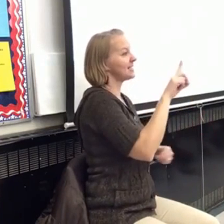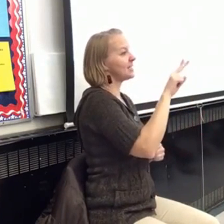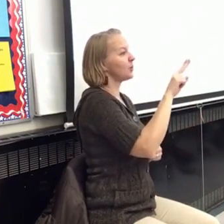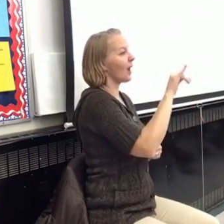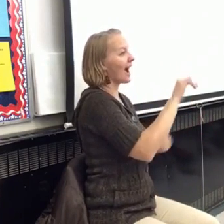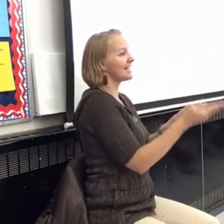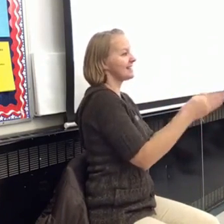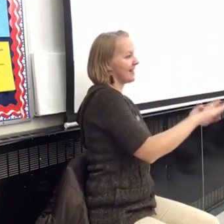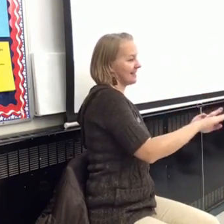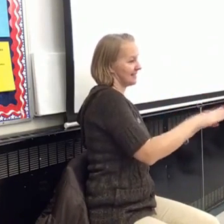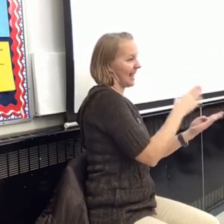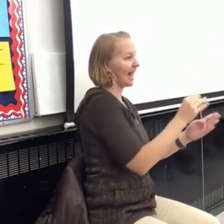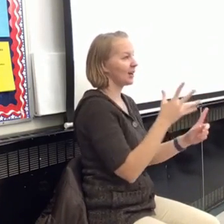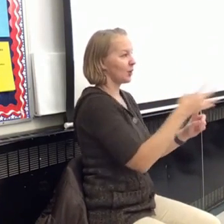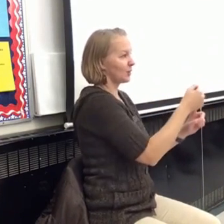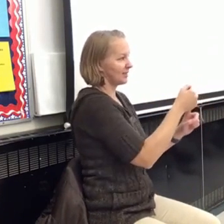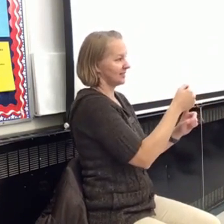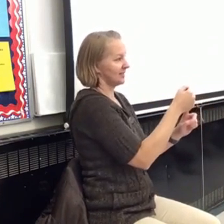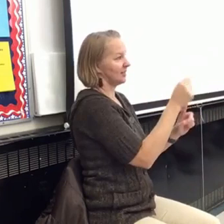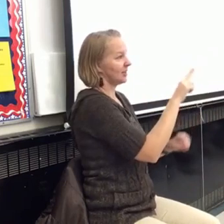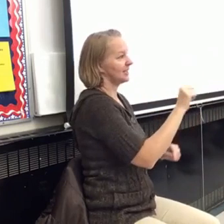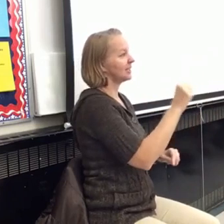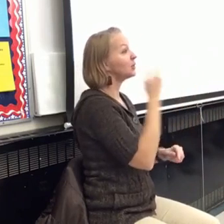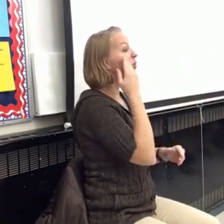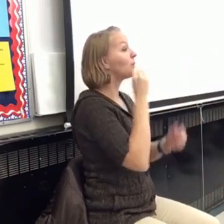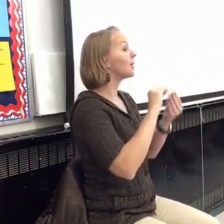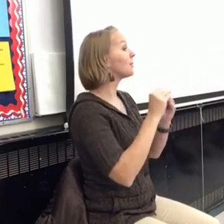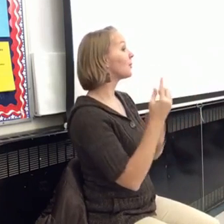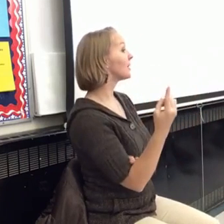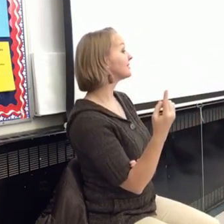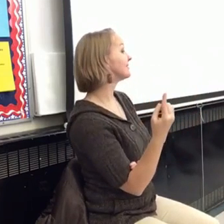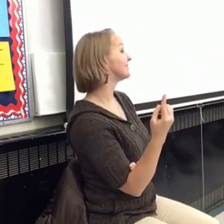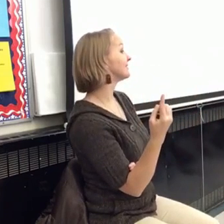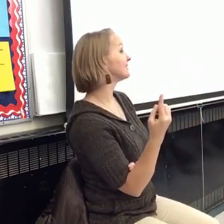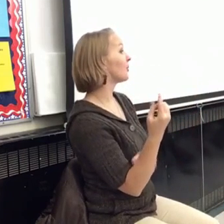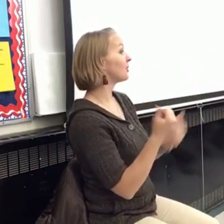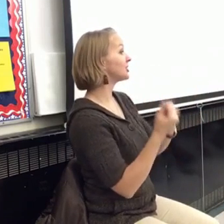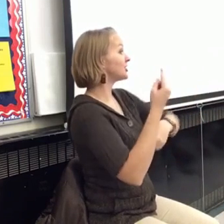DUI deaths as well as arrests in the United States. Anybody know what number 1 is?